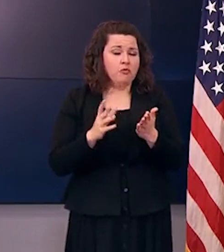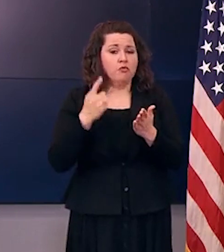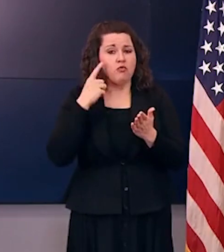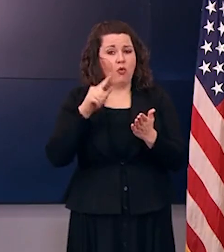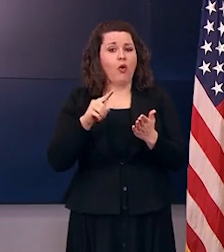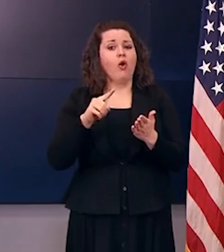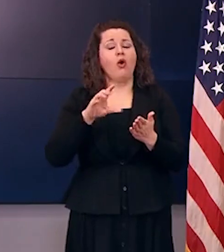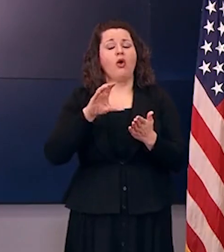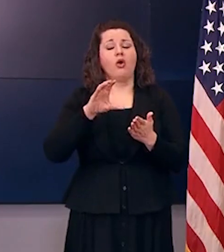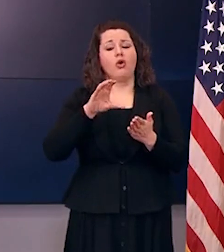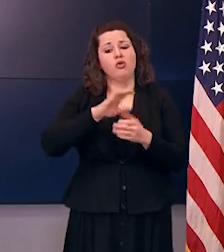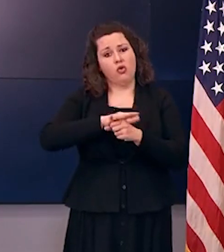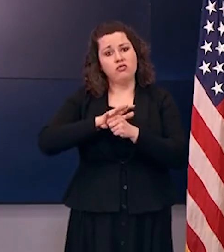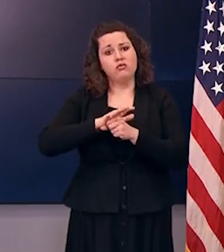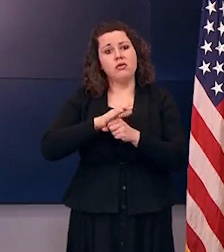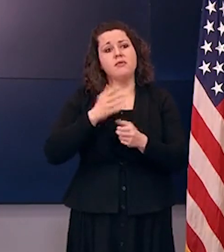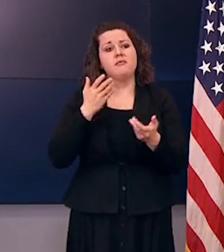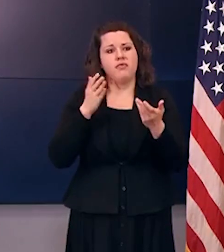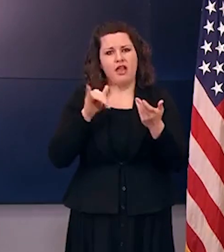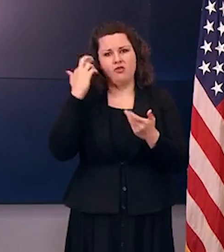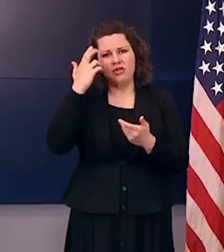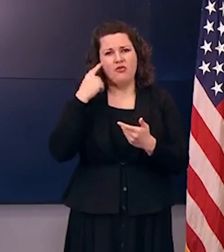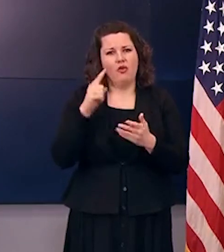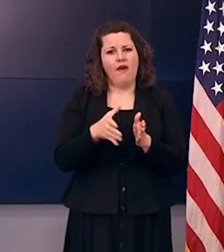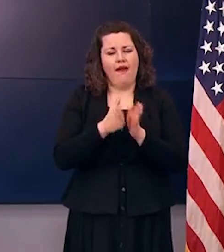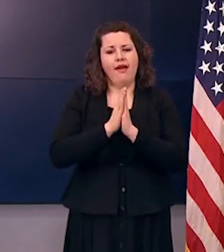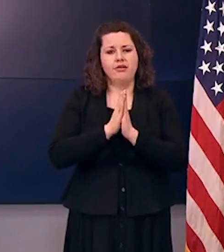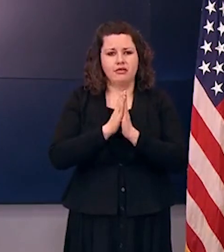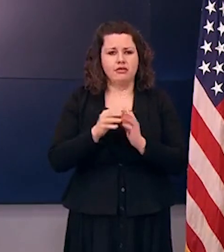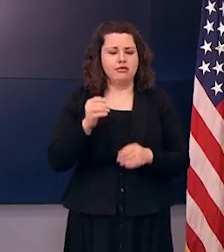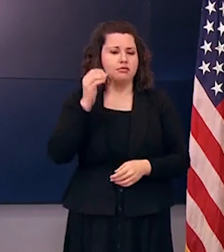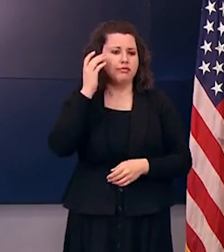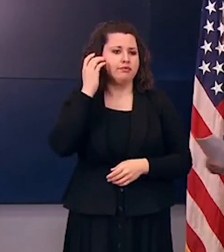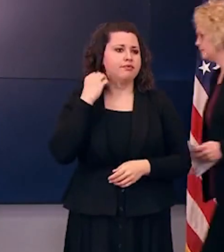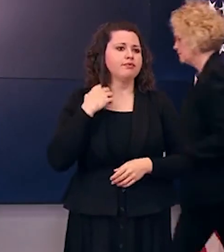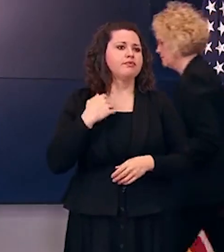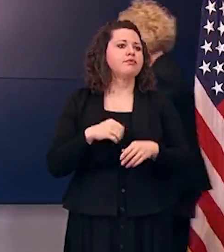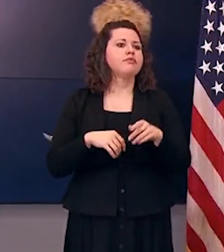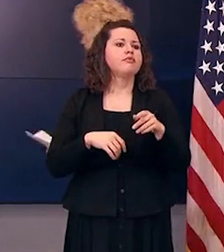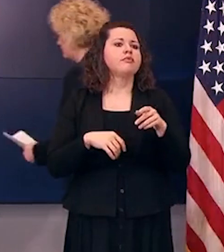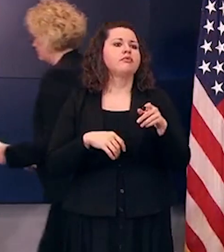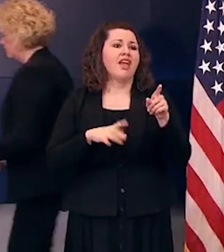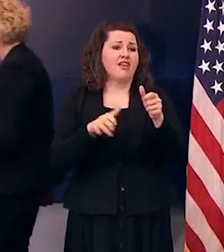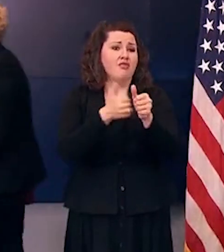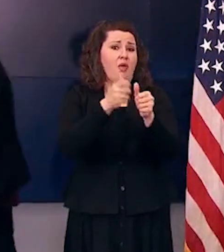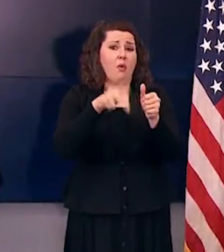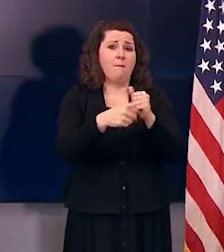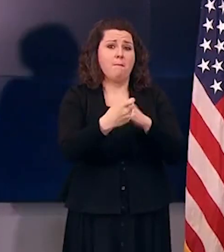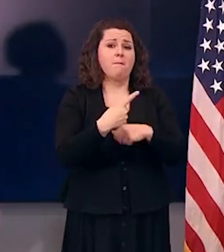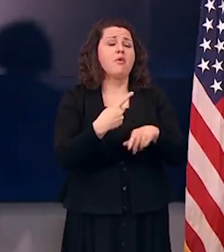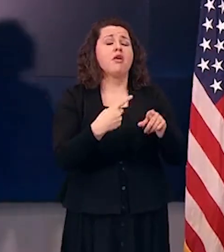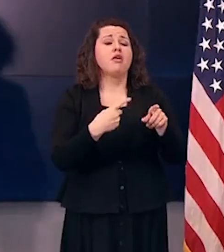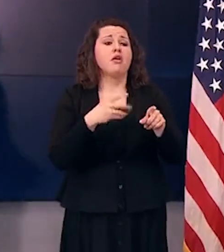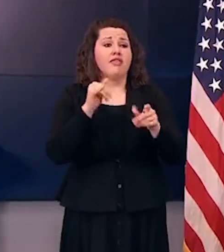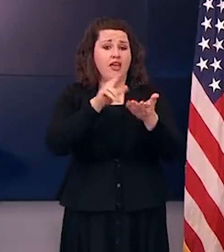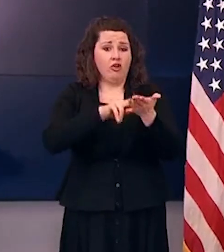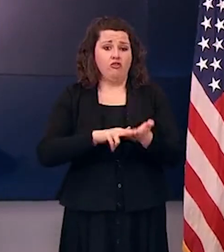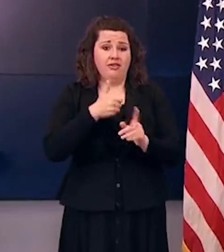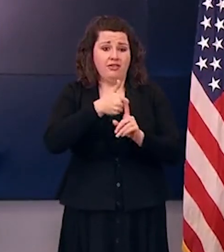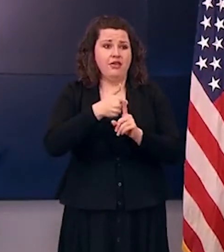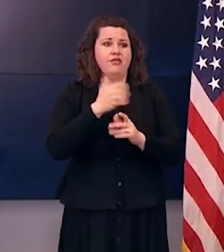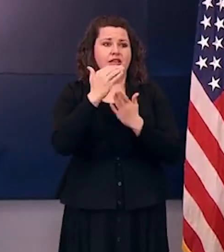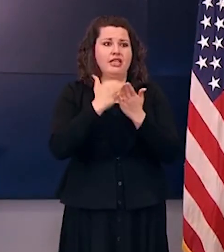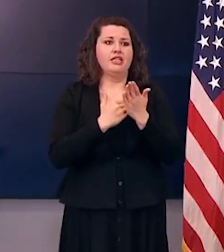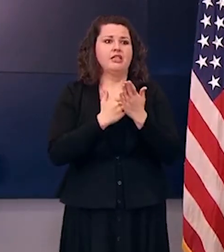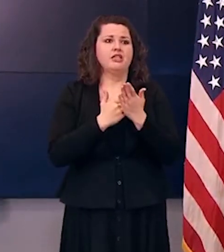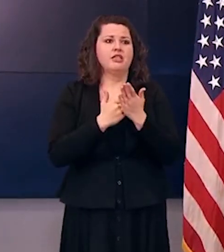for COVID-19. That would be the reason for asking that particular question. And to follow up on that, in the contract itself, it lists the use